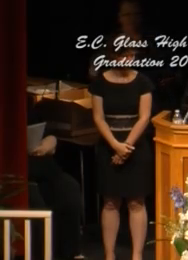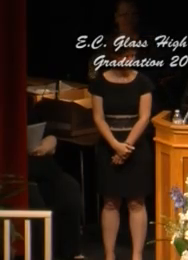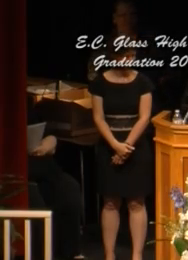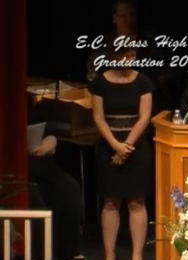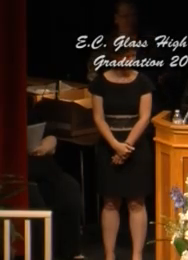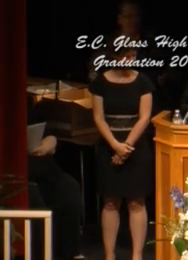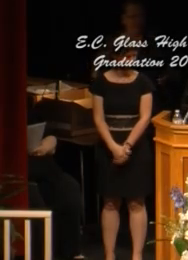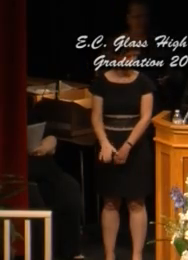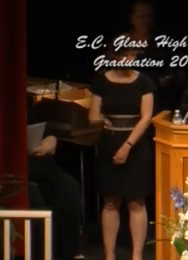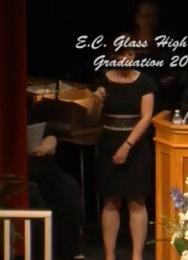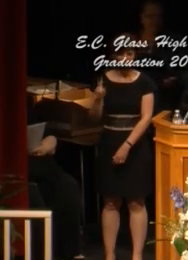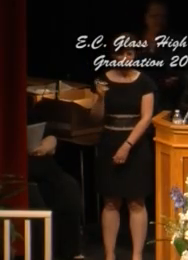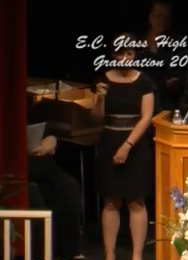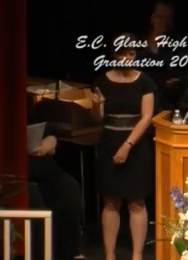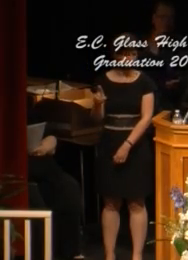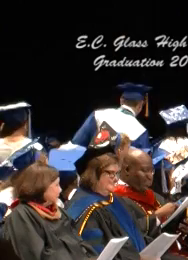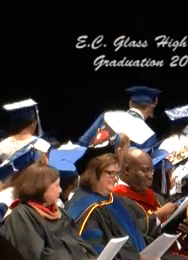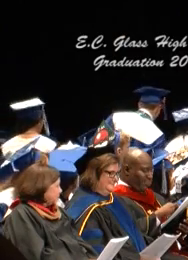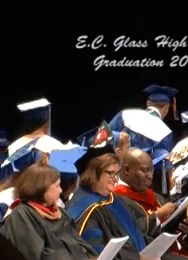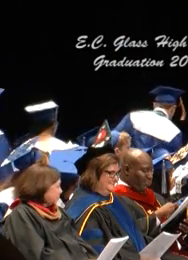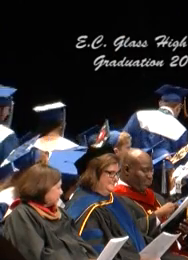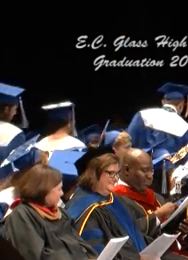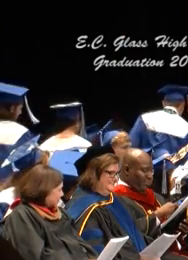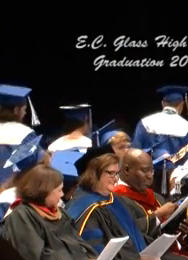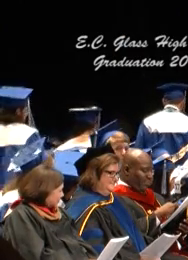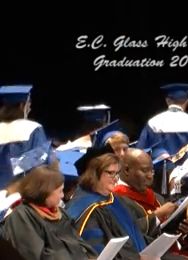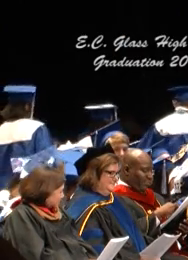Connor Reese Burgess.